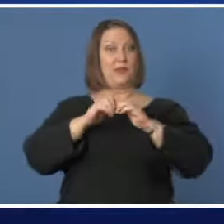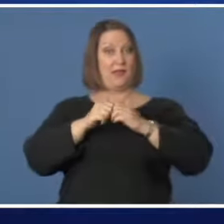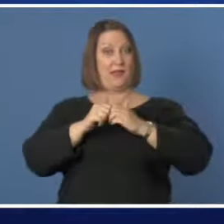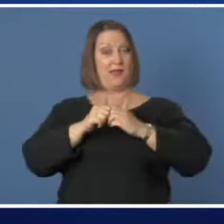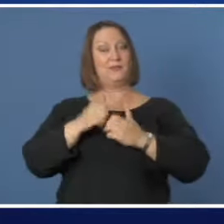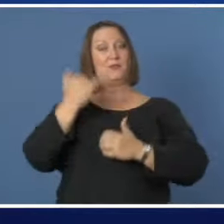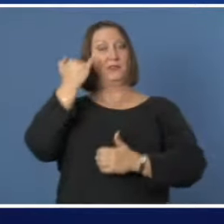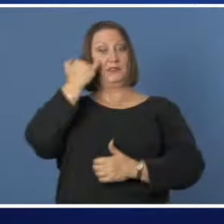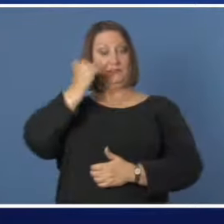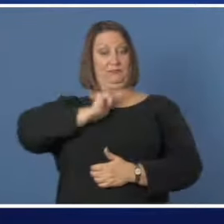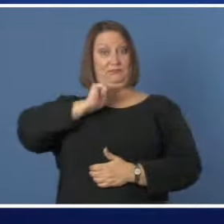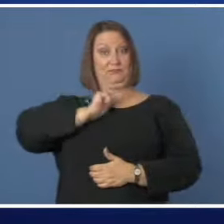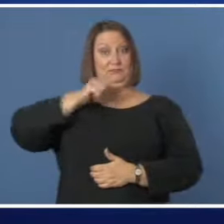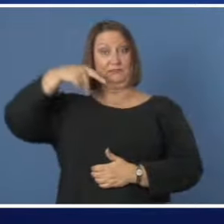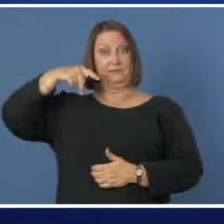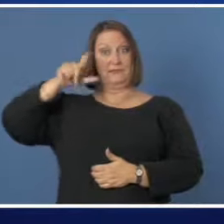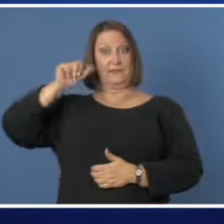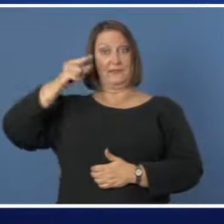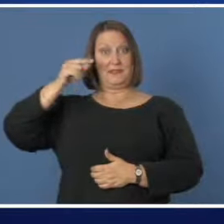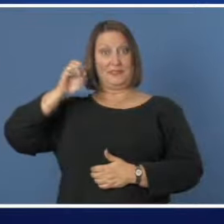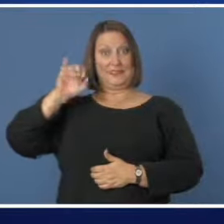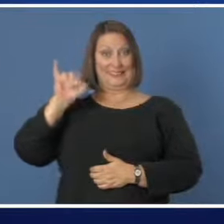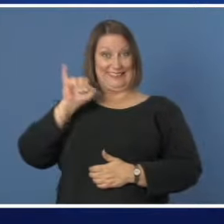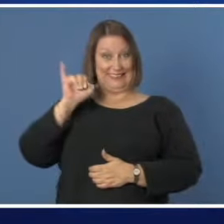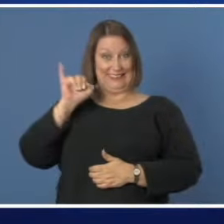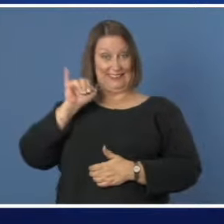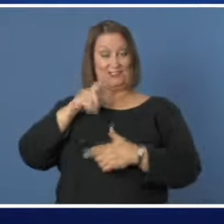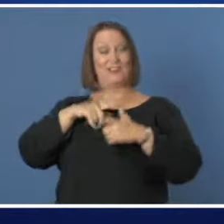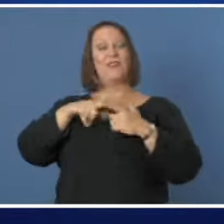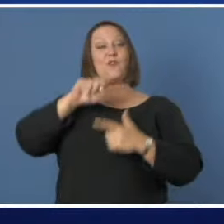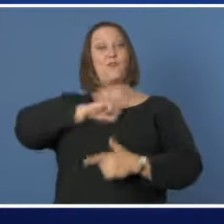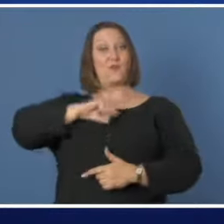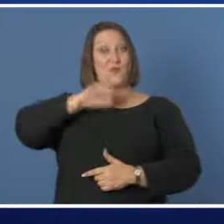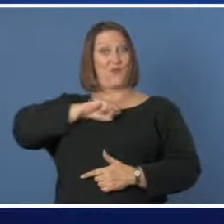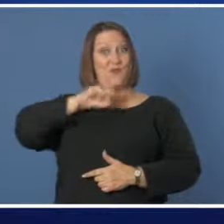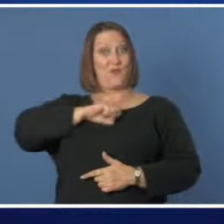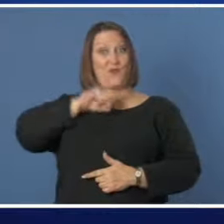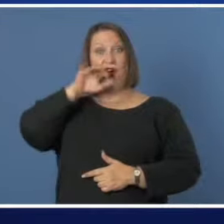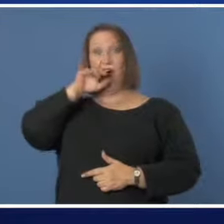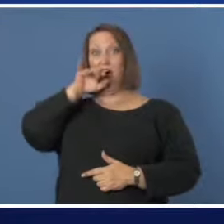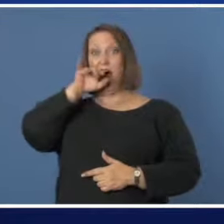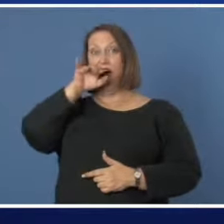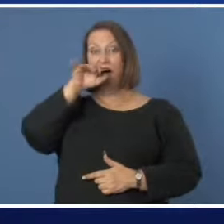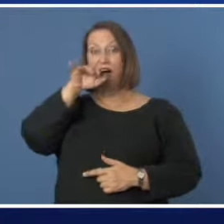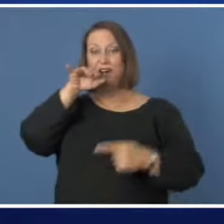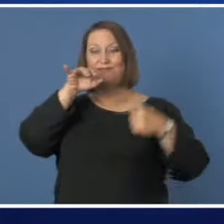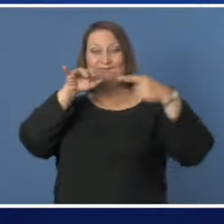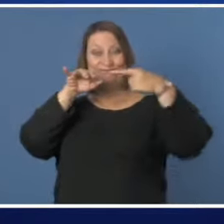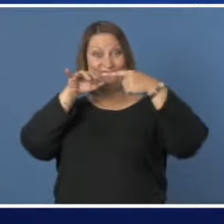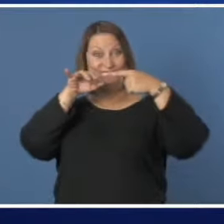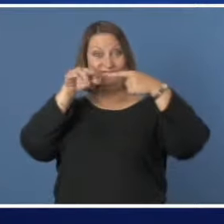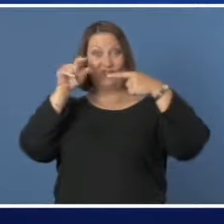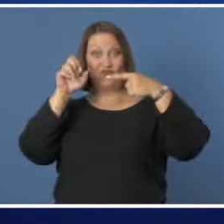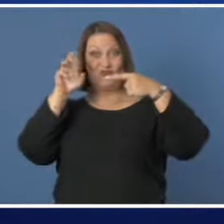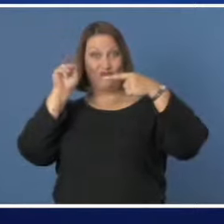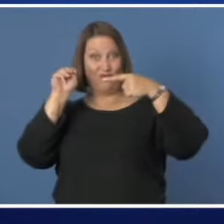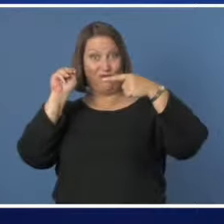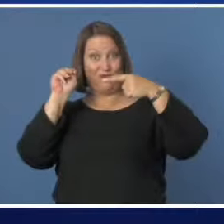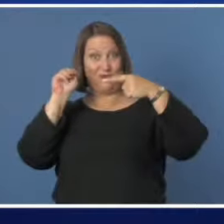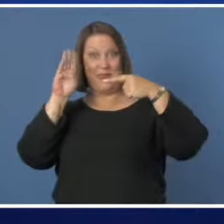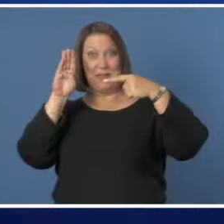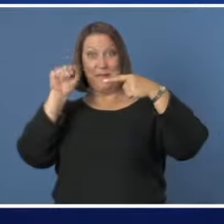When someone with the plague coughs, microscopic droplets carrying the infection